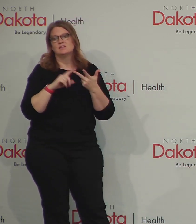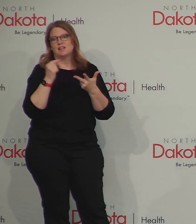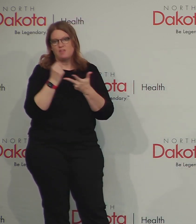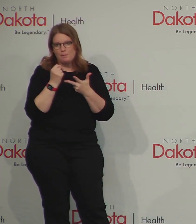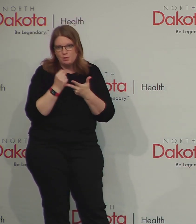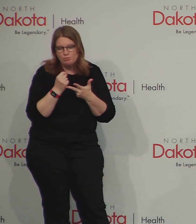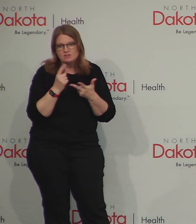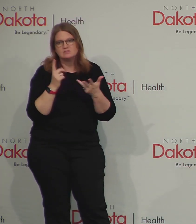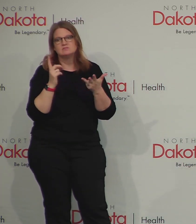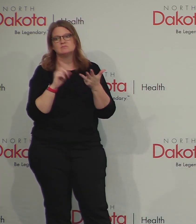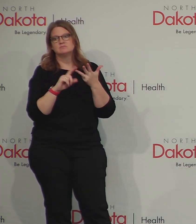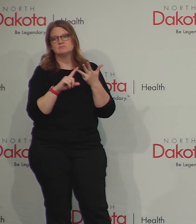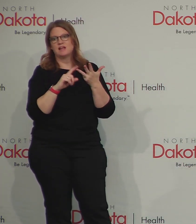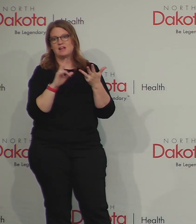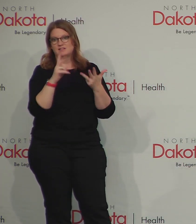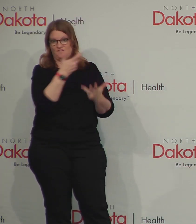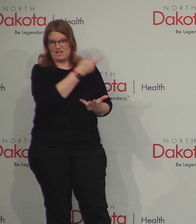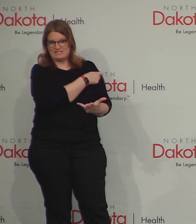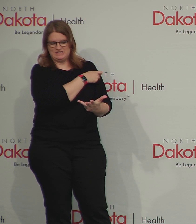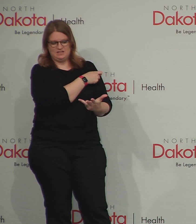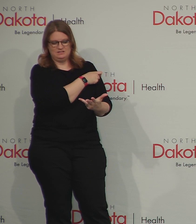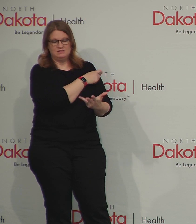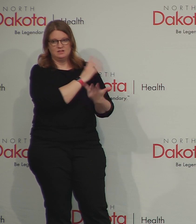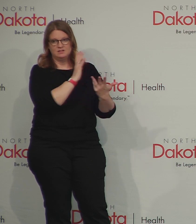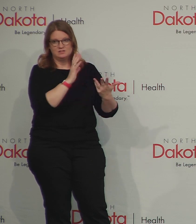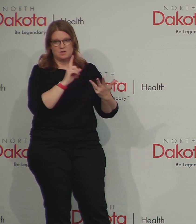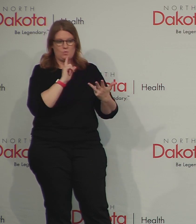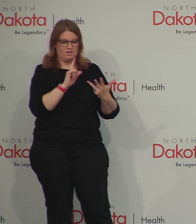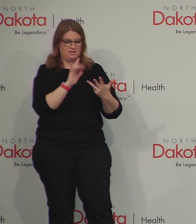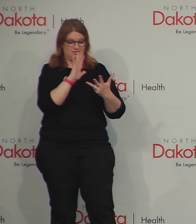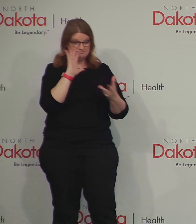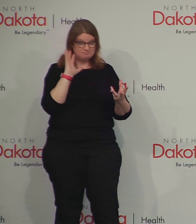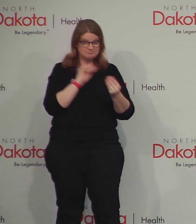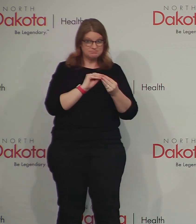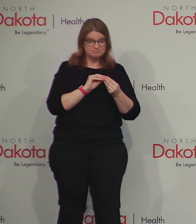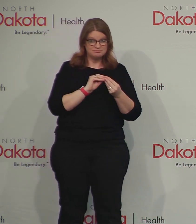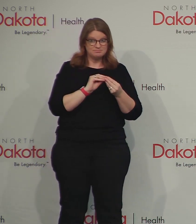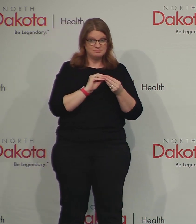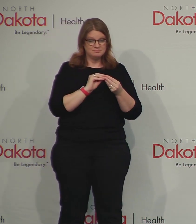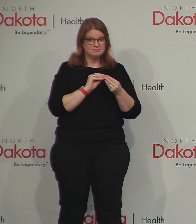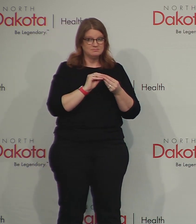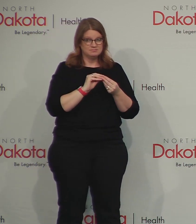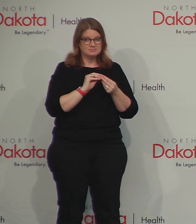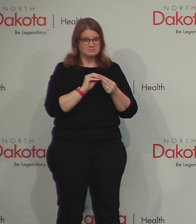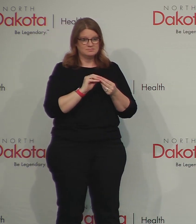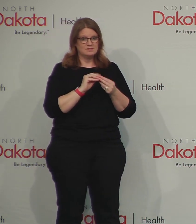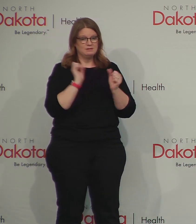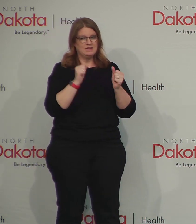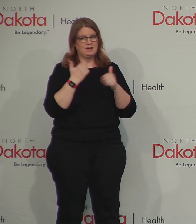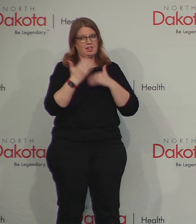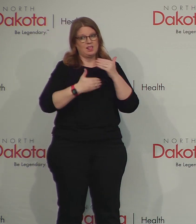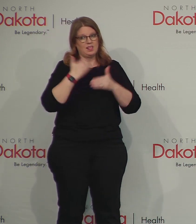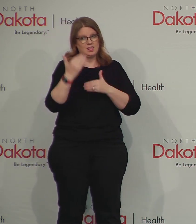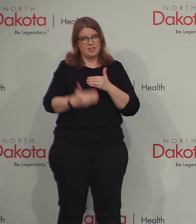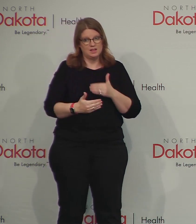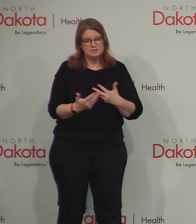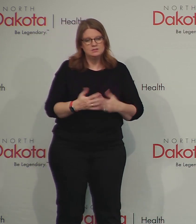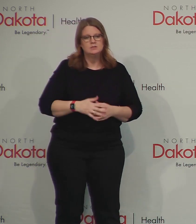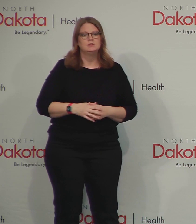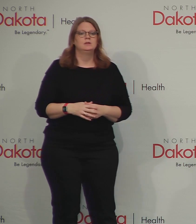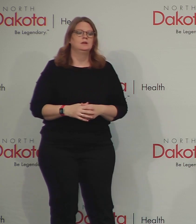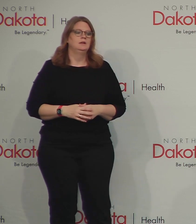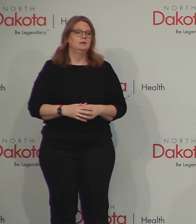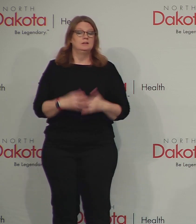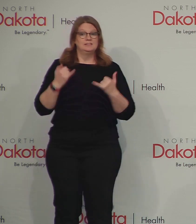These tools are going to, on this three-pronged attack, are going to really help us take this thing to the finish line. And as I said at the